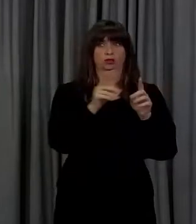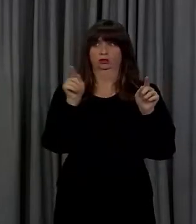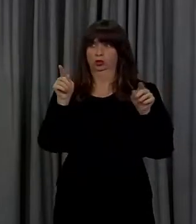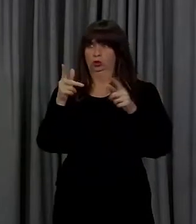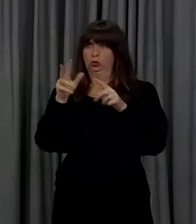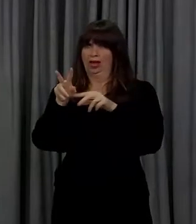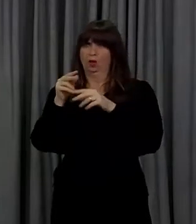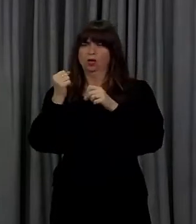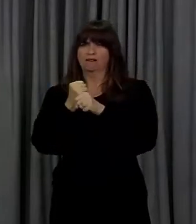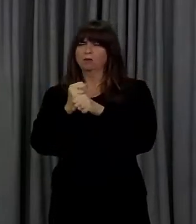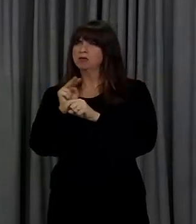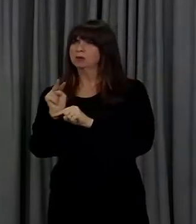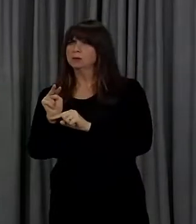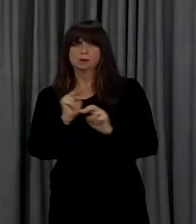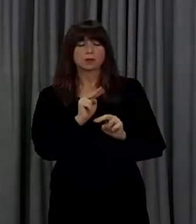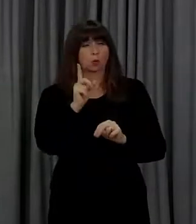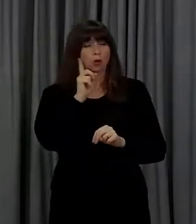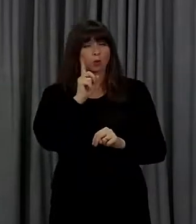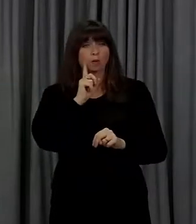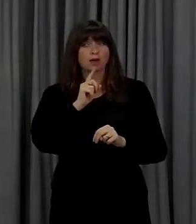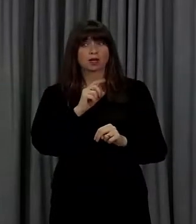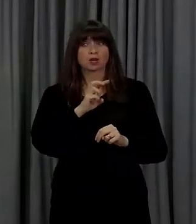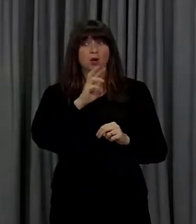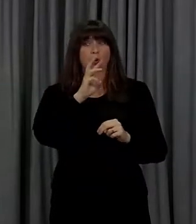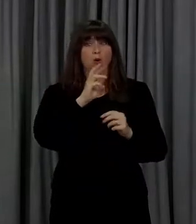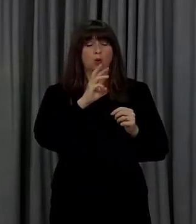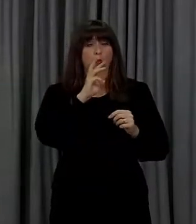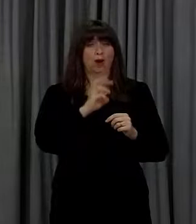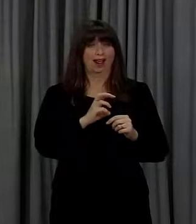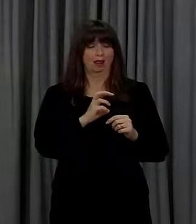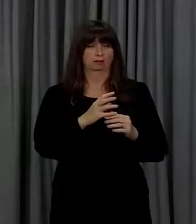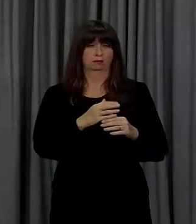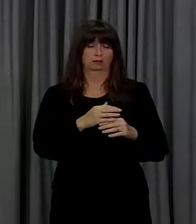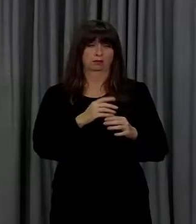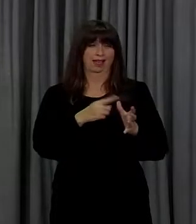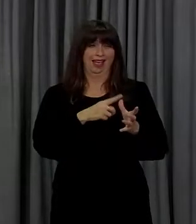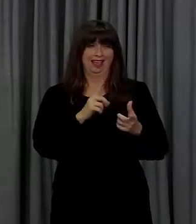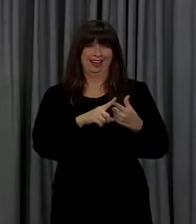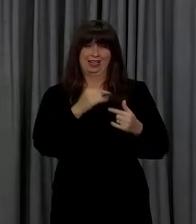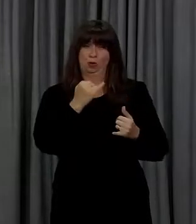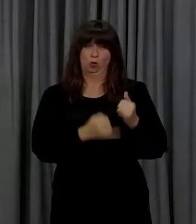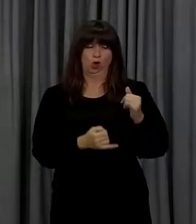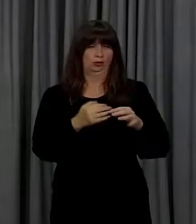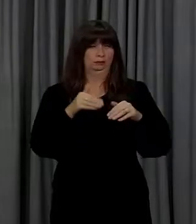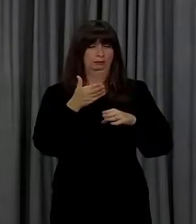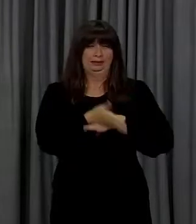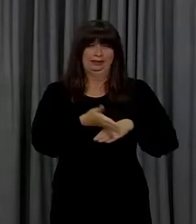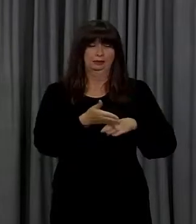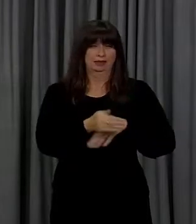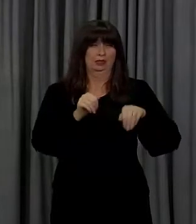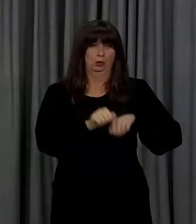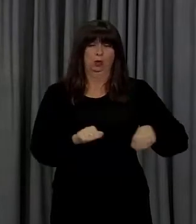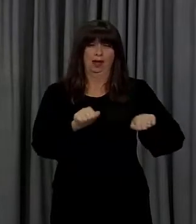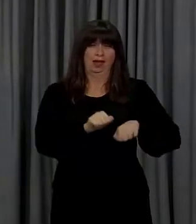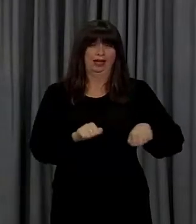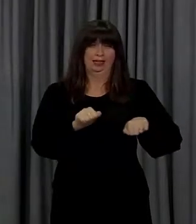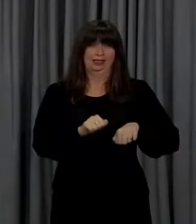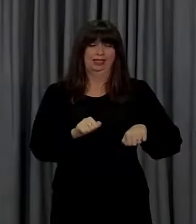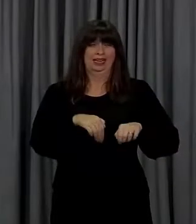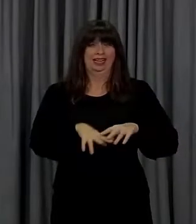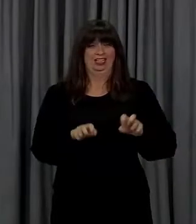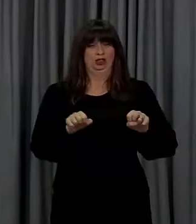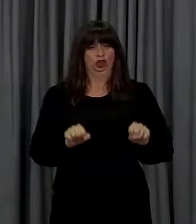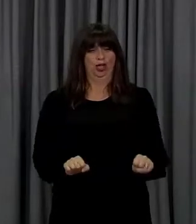a woman who waited 6 days in a chair in Wales's busiest A&E. Given it's just October now, how is the NHS going to survive this